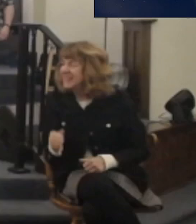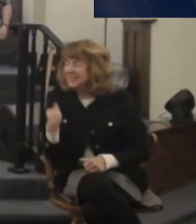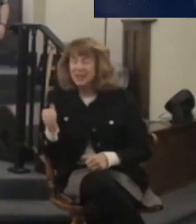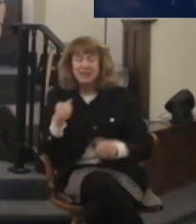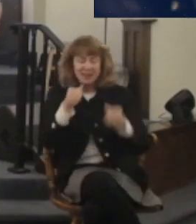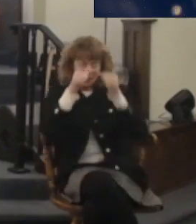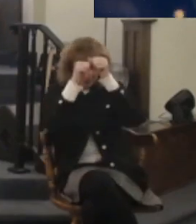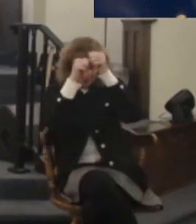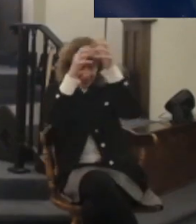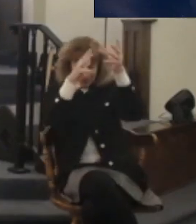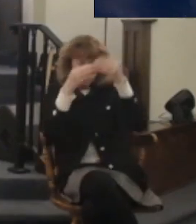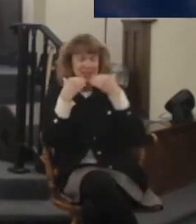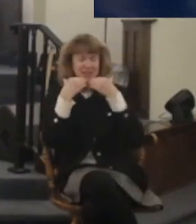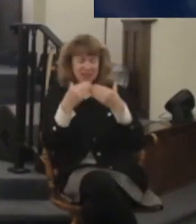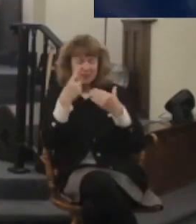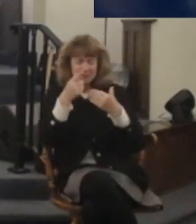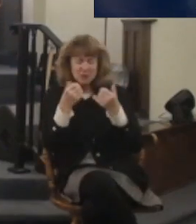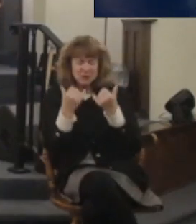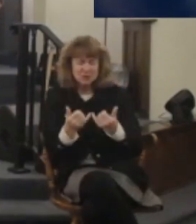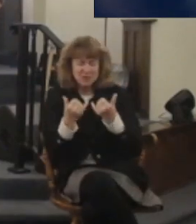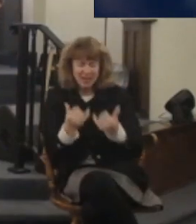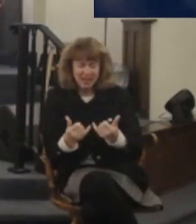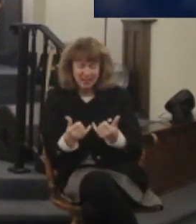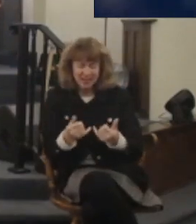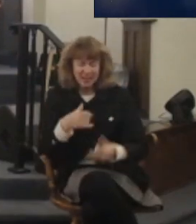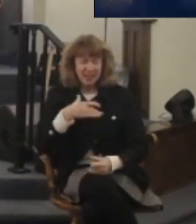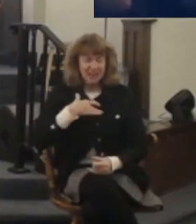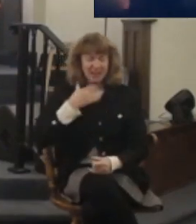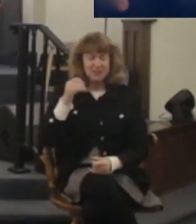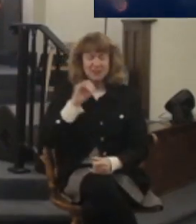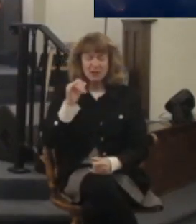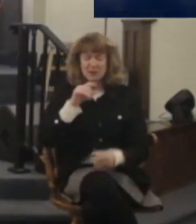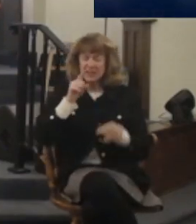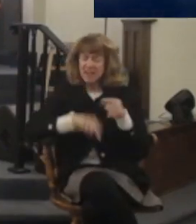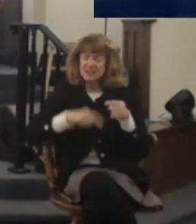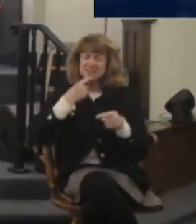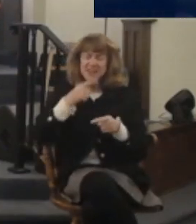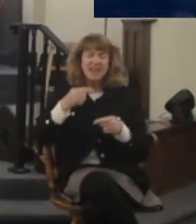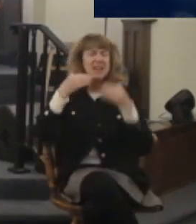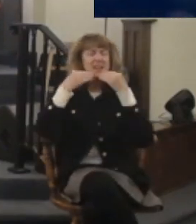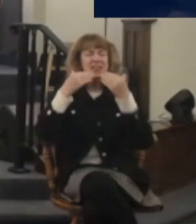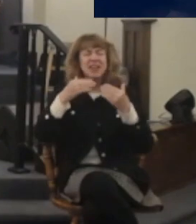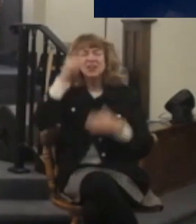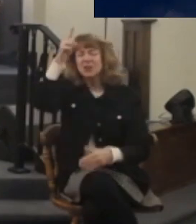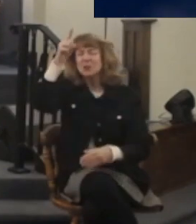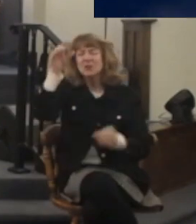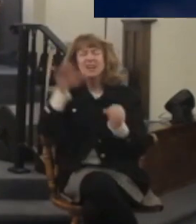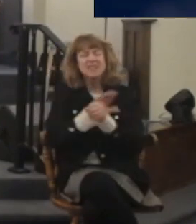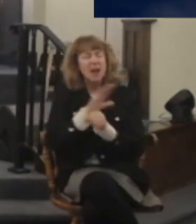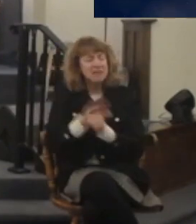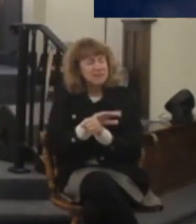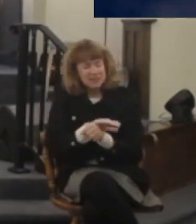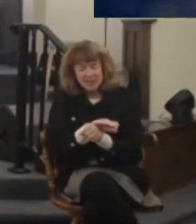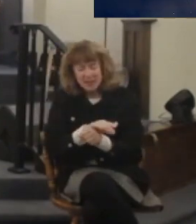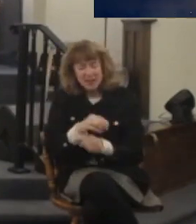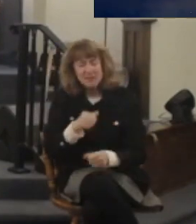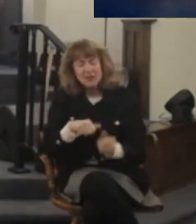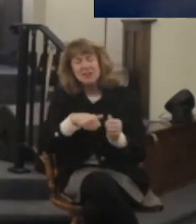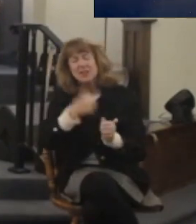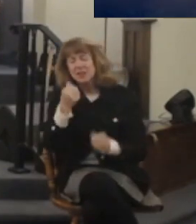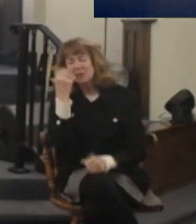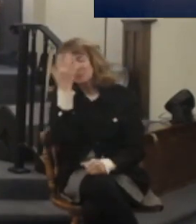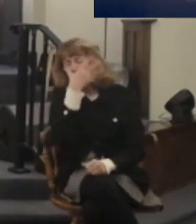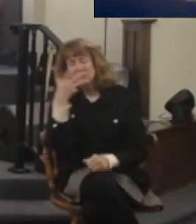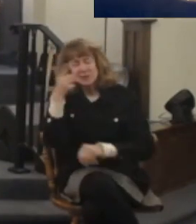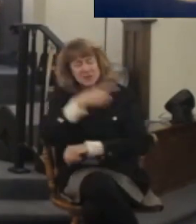Dear Father, I thank you for today. Father, I feel like we just can't thank you enough for giving us another beautiful day to serve